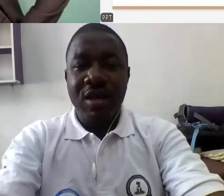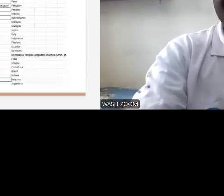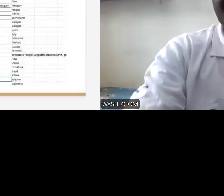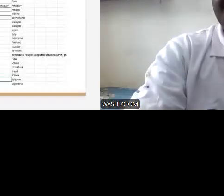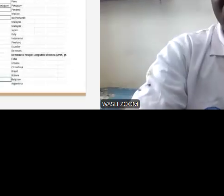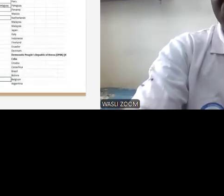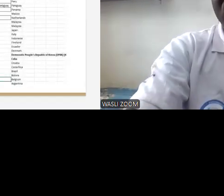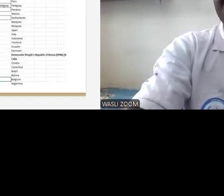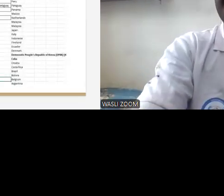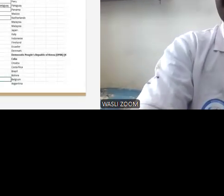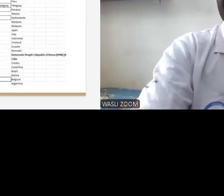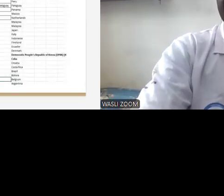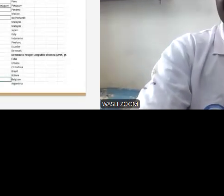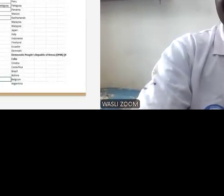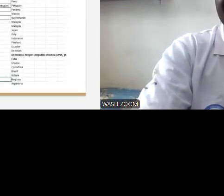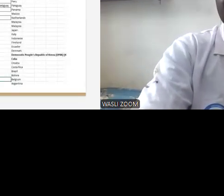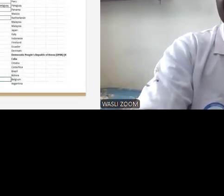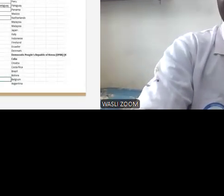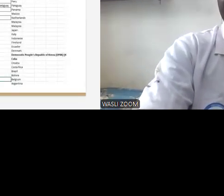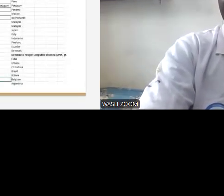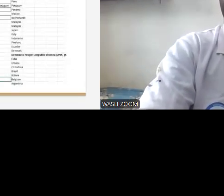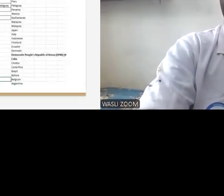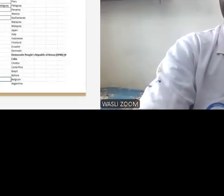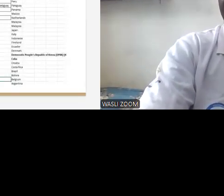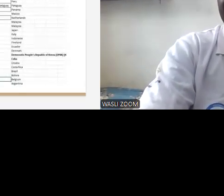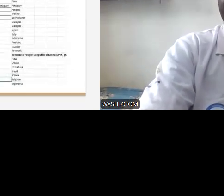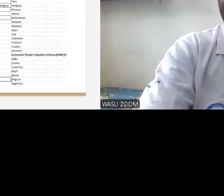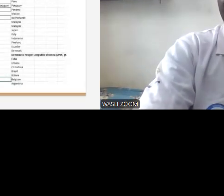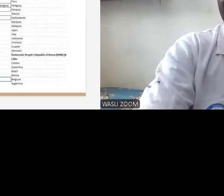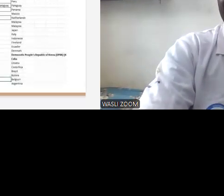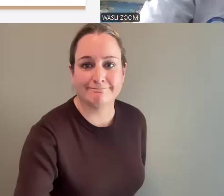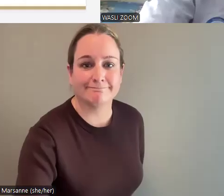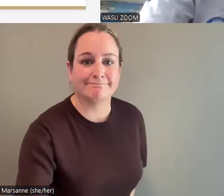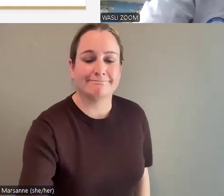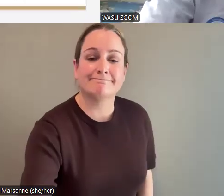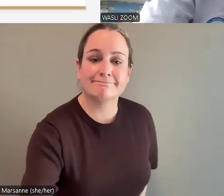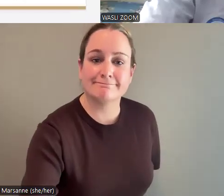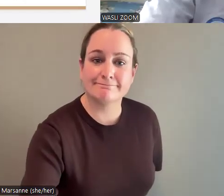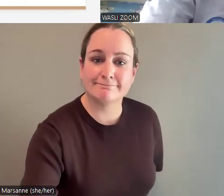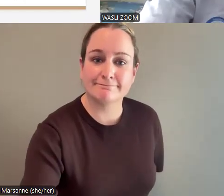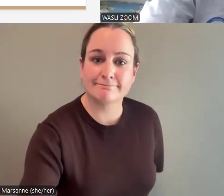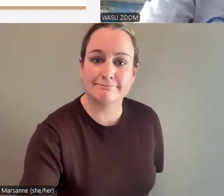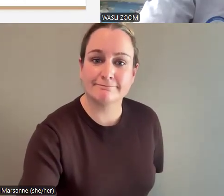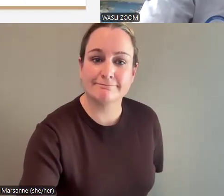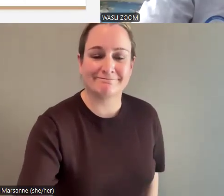hand it over to you. All right. Hello, everyone. Thank you so much for joining this